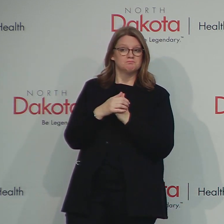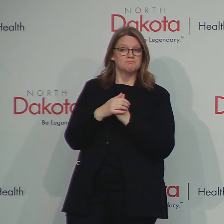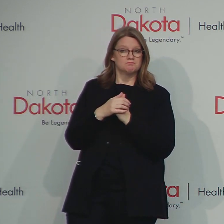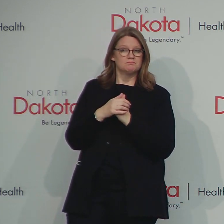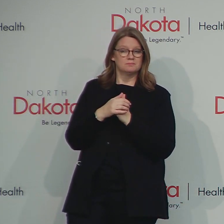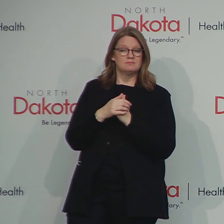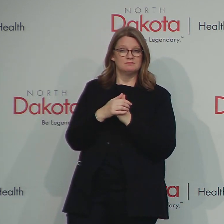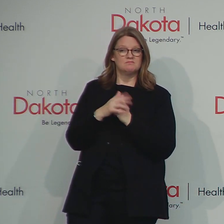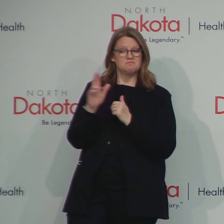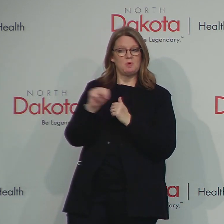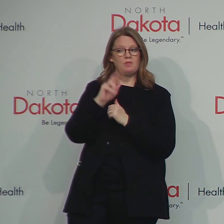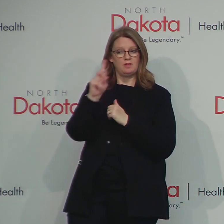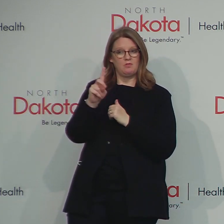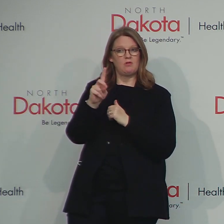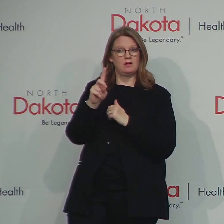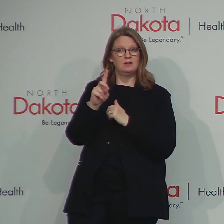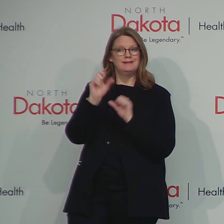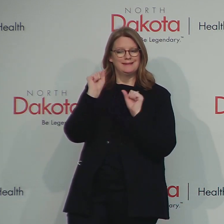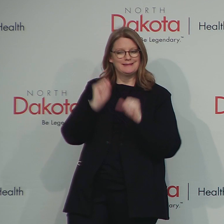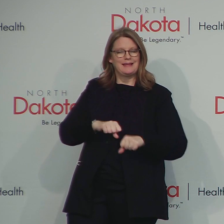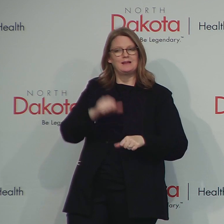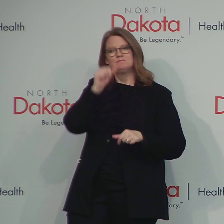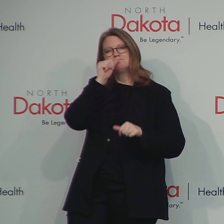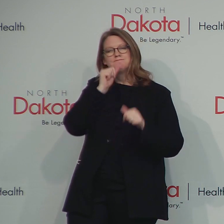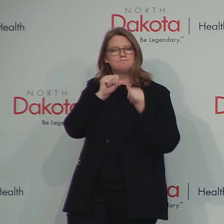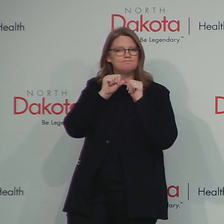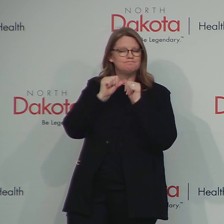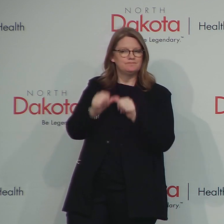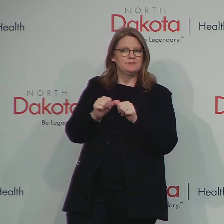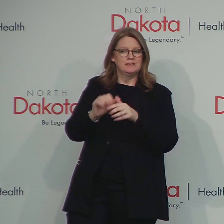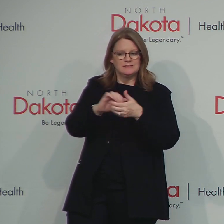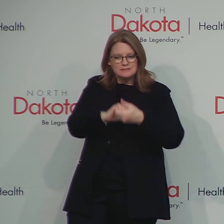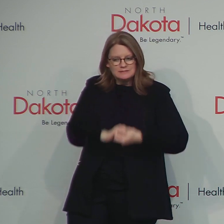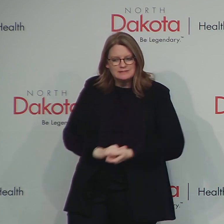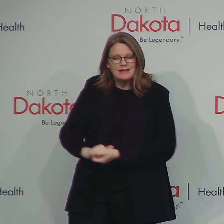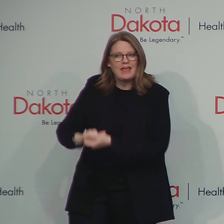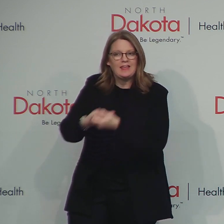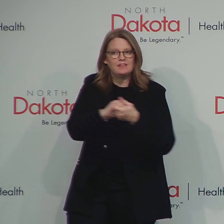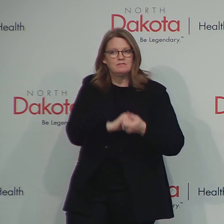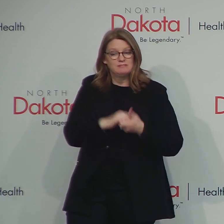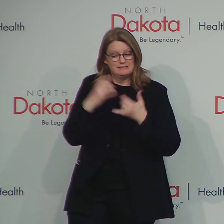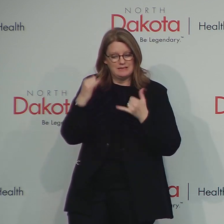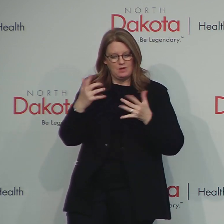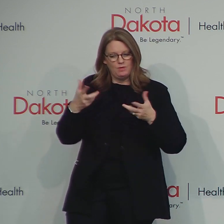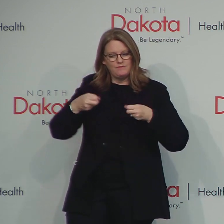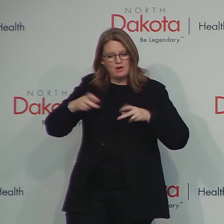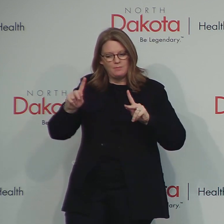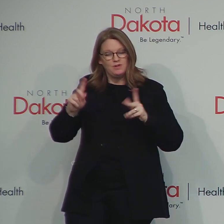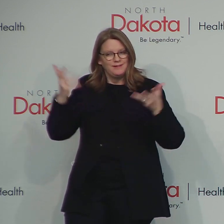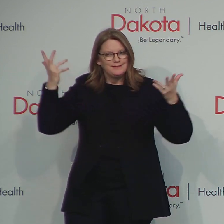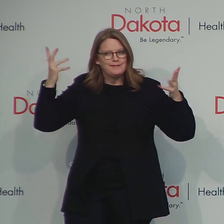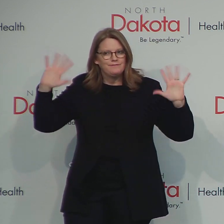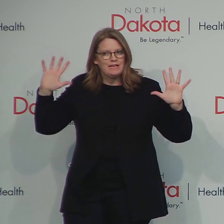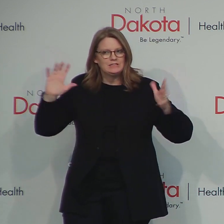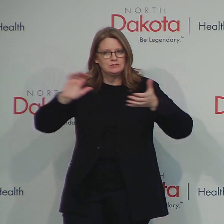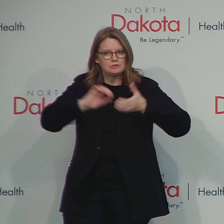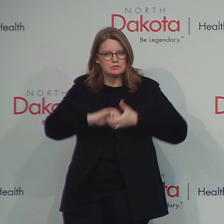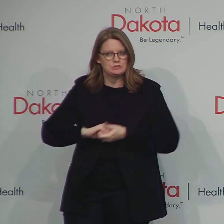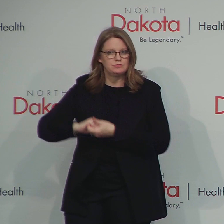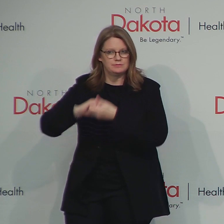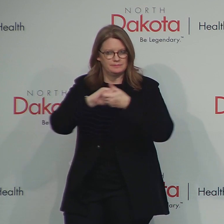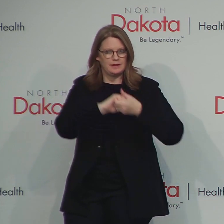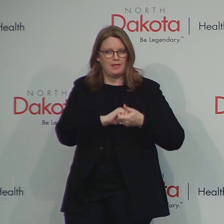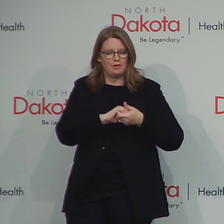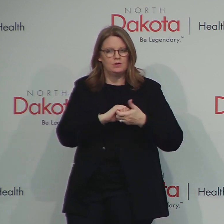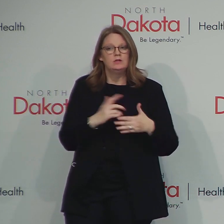intended from the beginning, which is to get through this together. We're in it together, and now we have an opportunity to finish strong and emerge stronger than